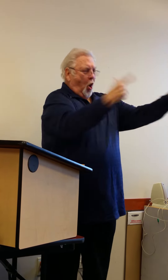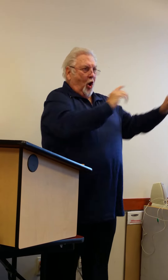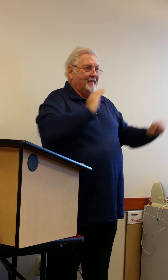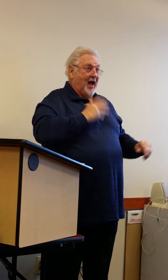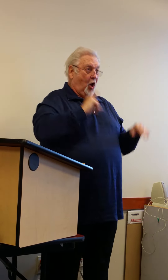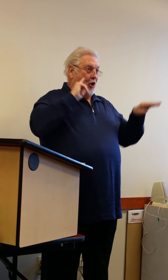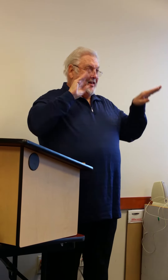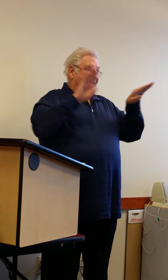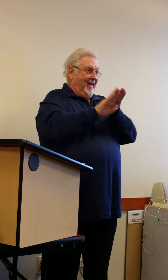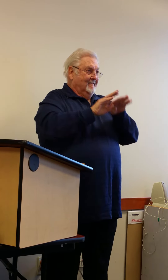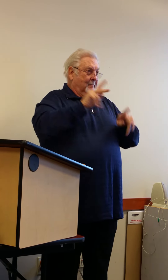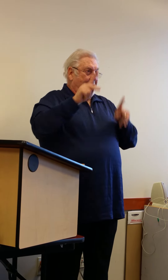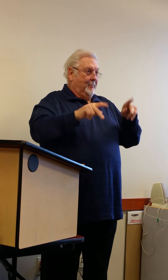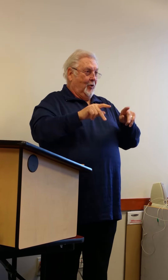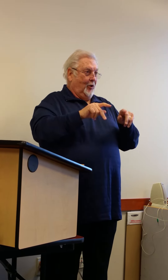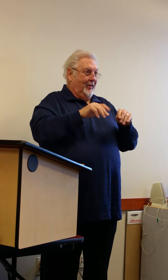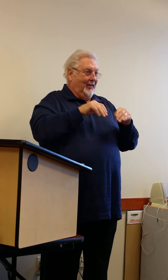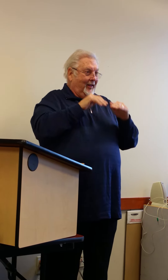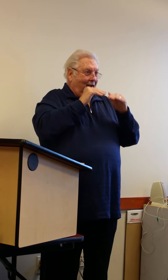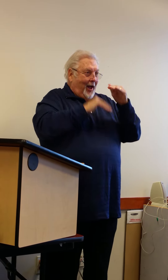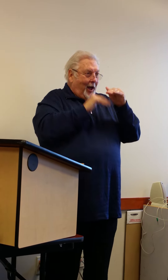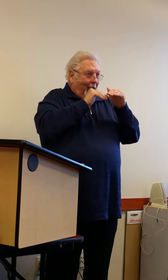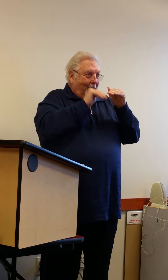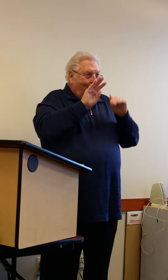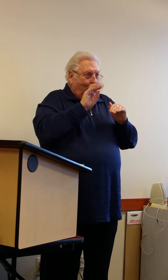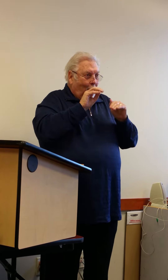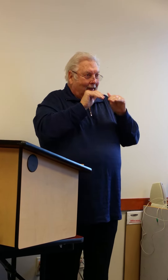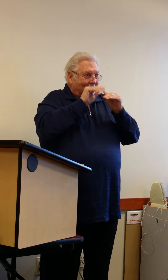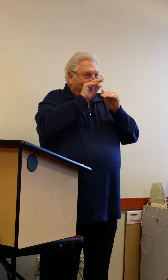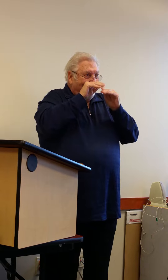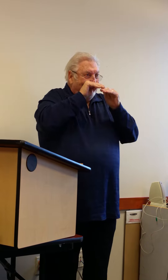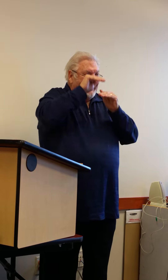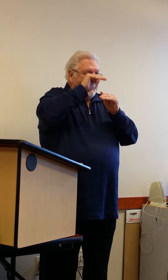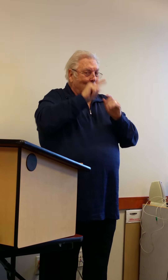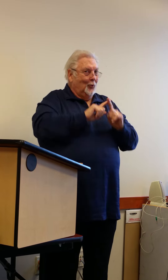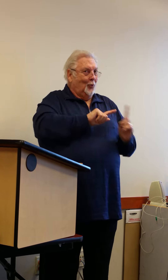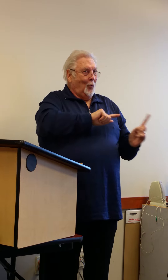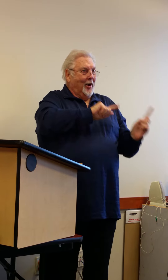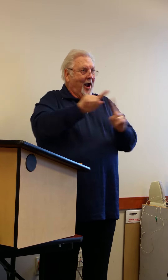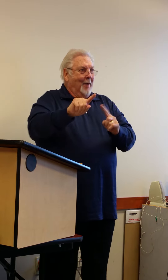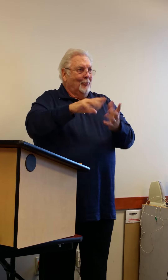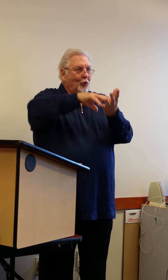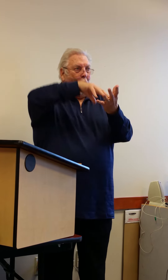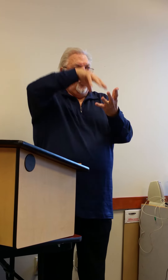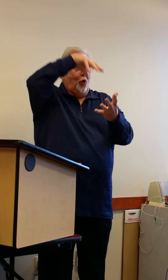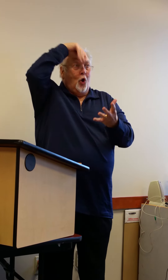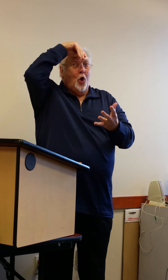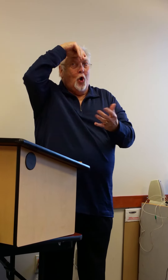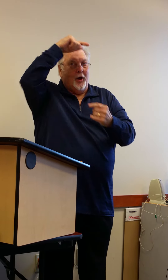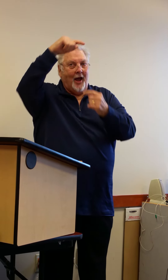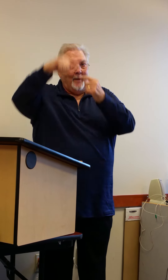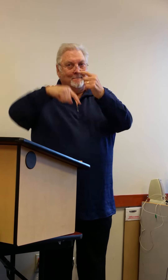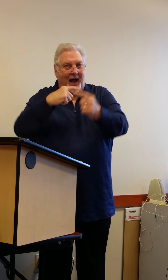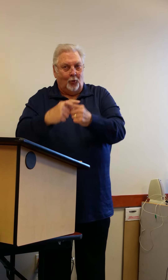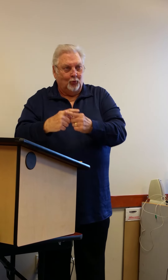exposure to all of our deaf people, you know, under 40, over 50 age, to come. And they can